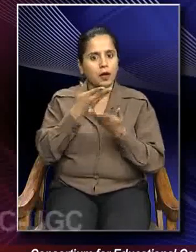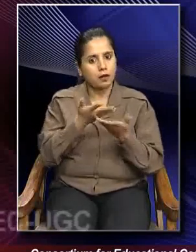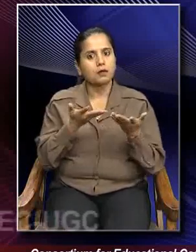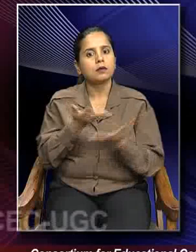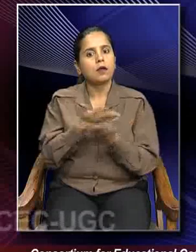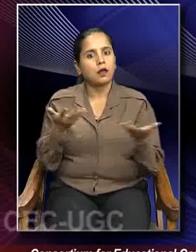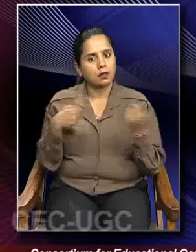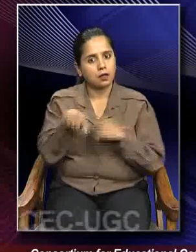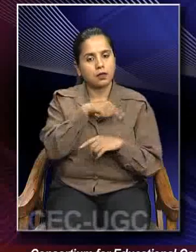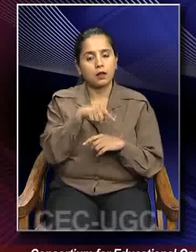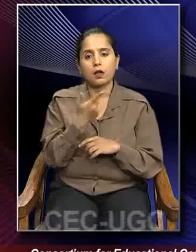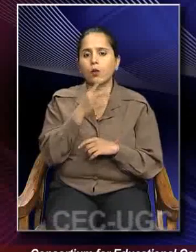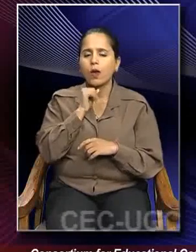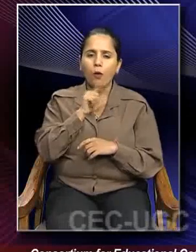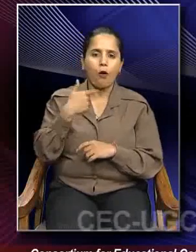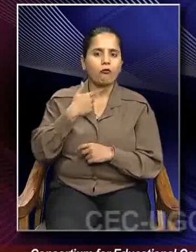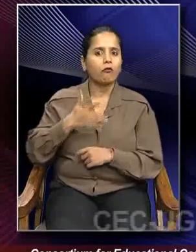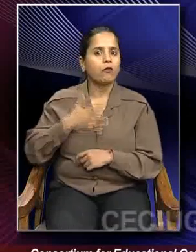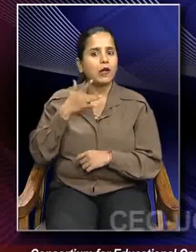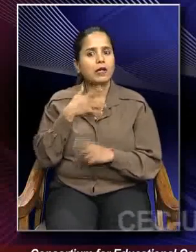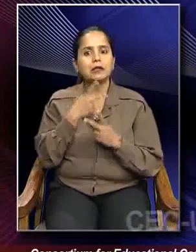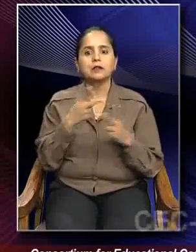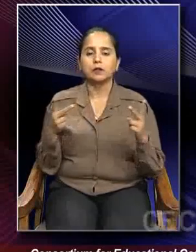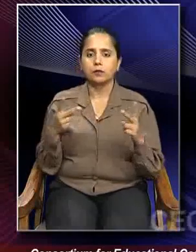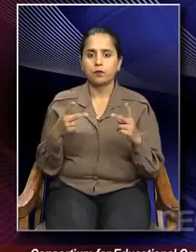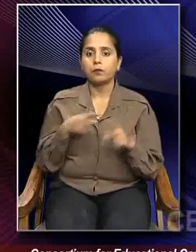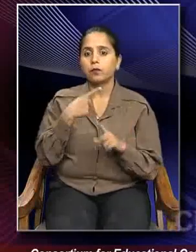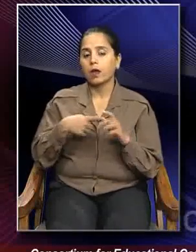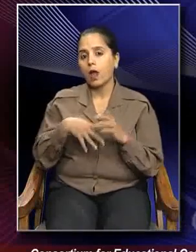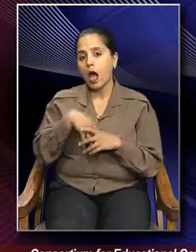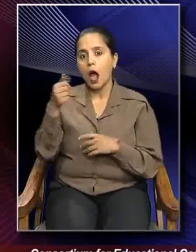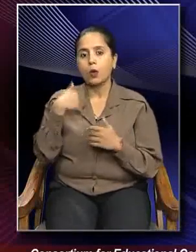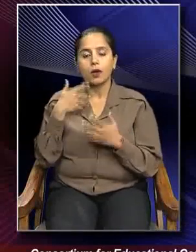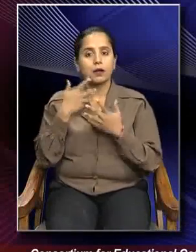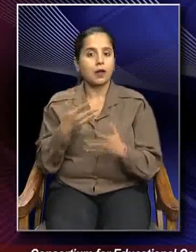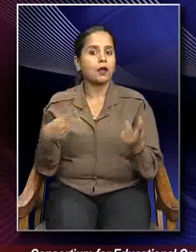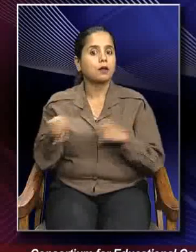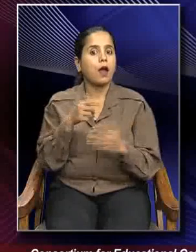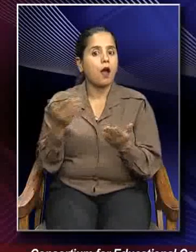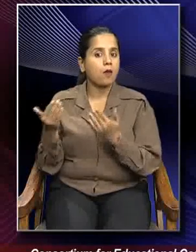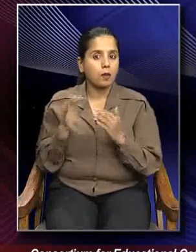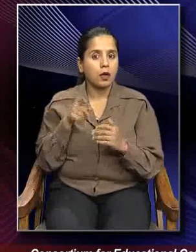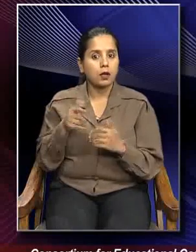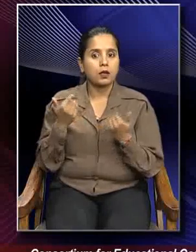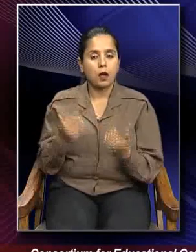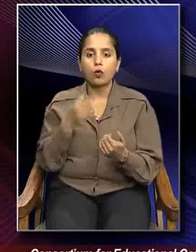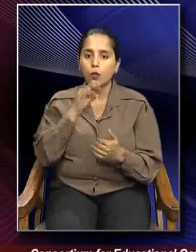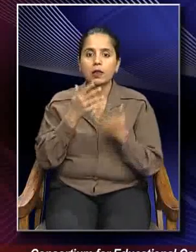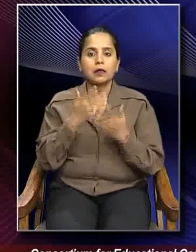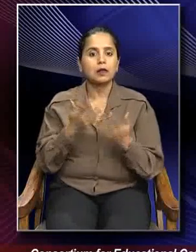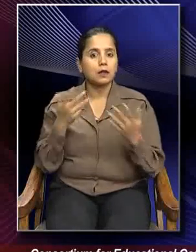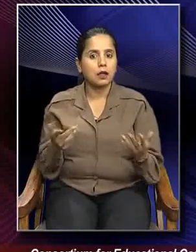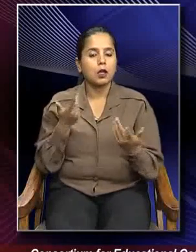And the internal feelings and the external things are the objects